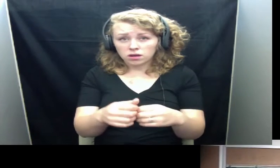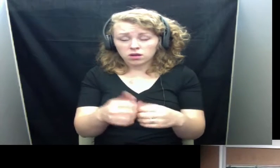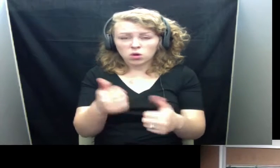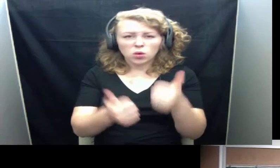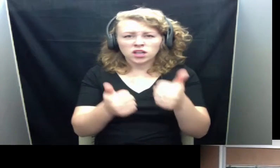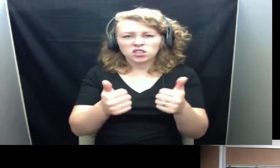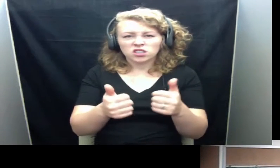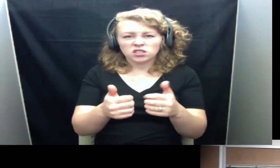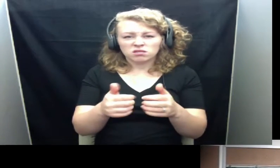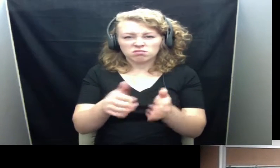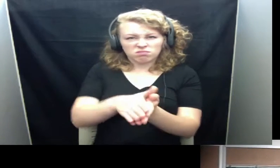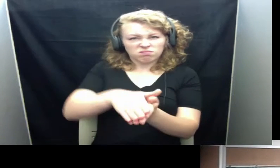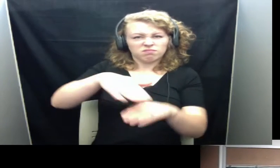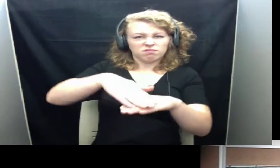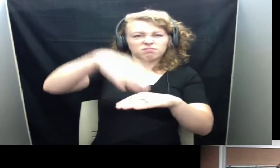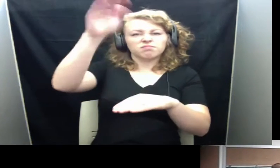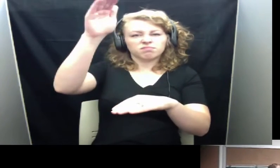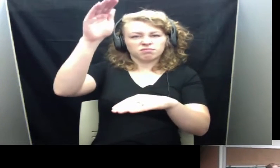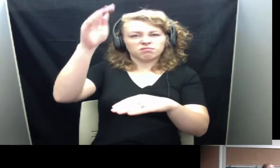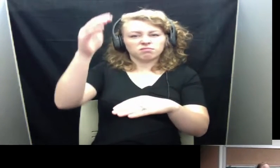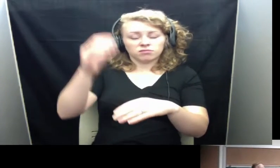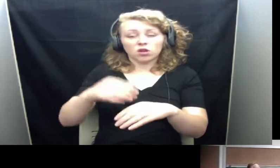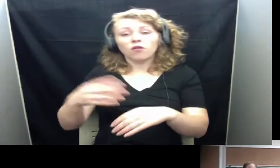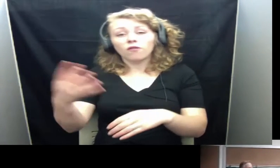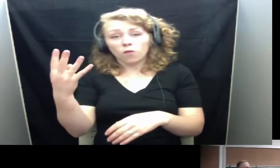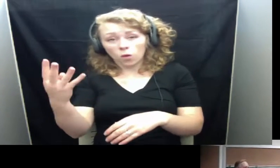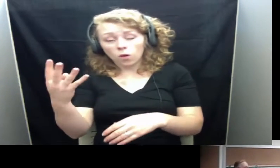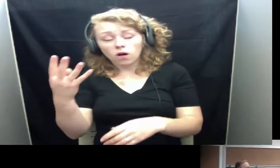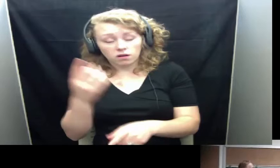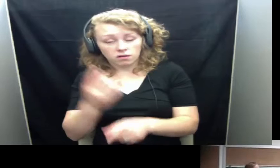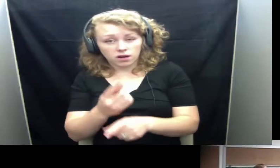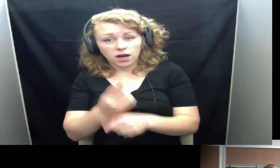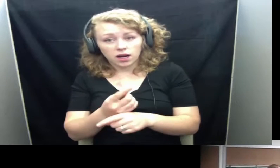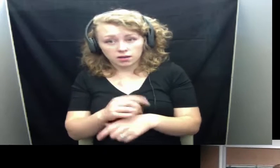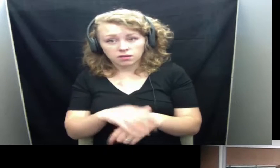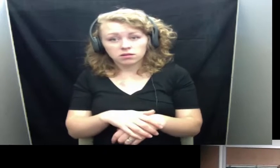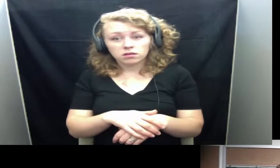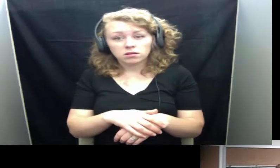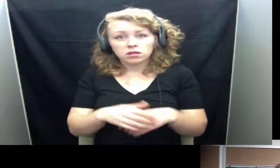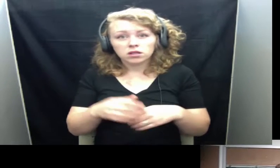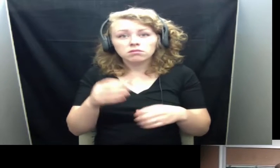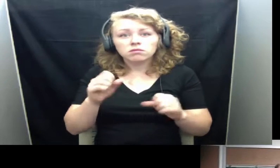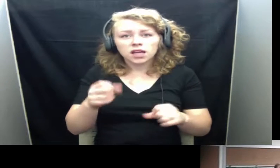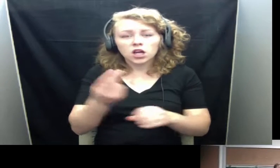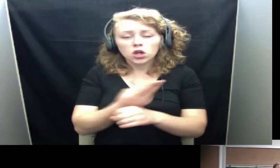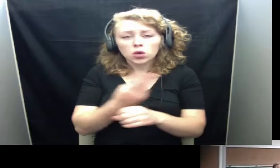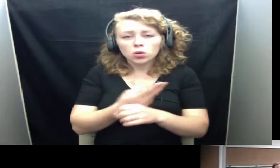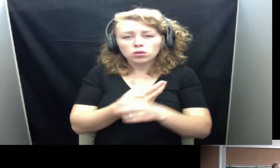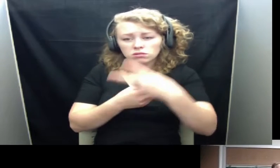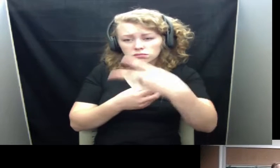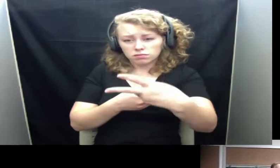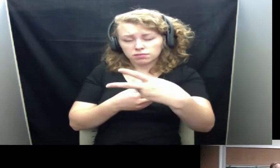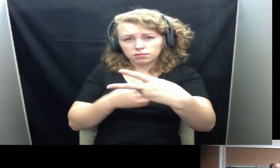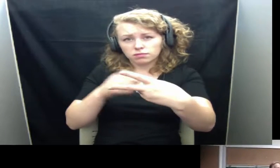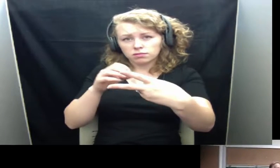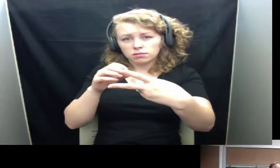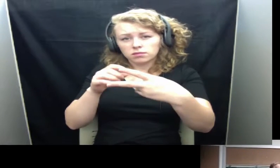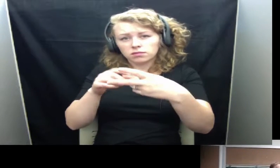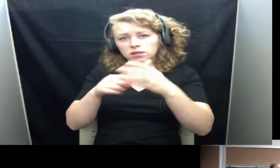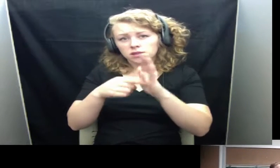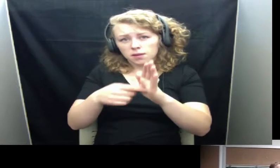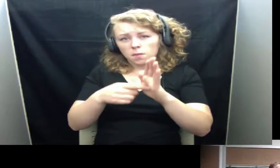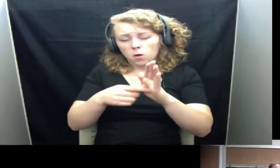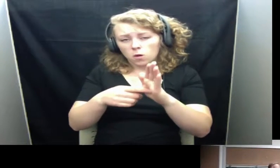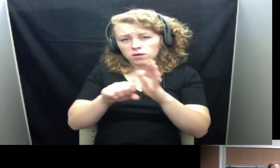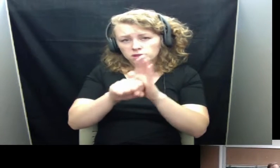we use a symbol that looks like that to say that 4 is larger than 2, or if we read